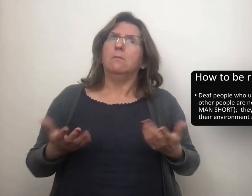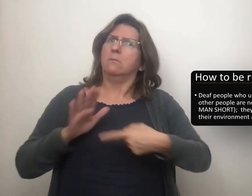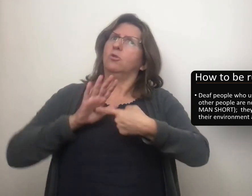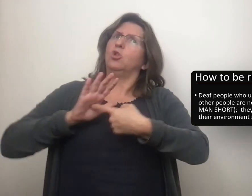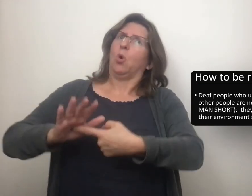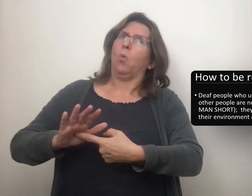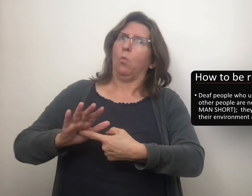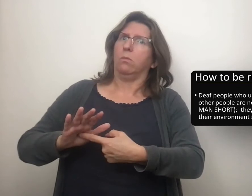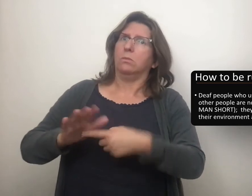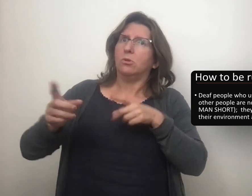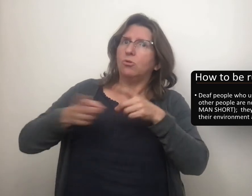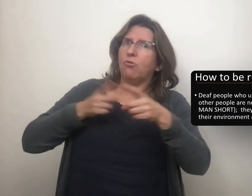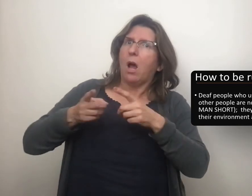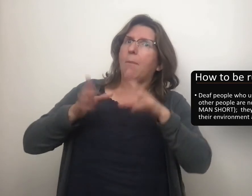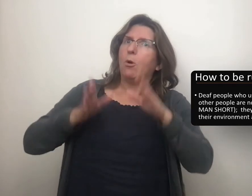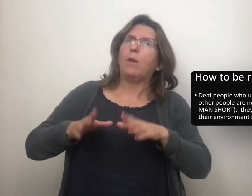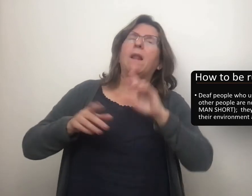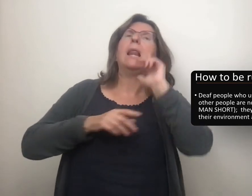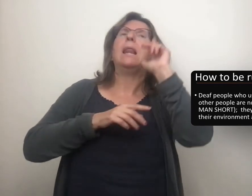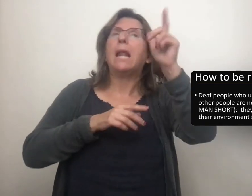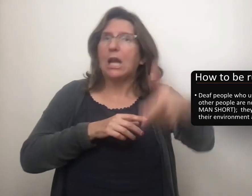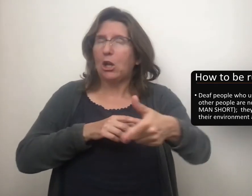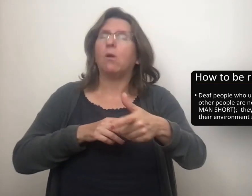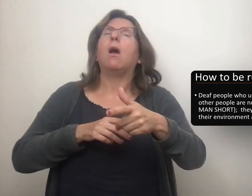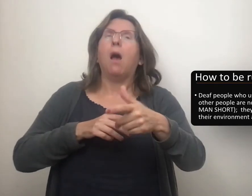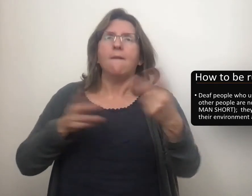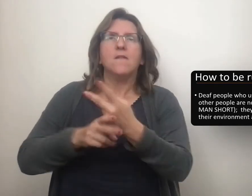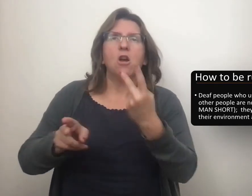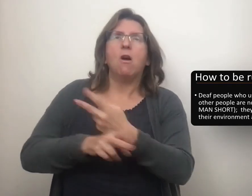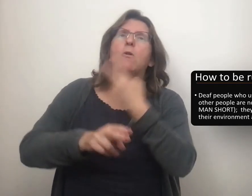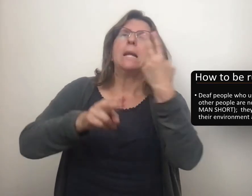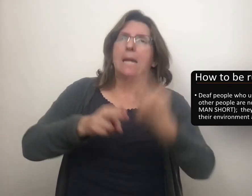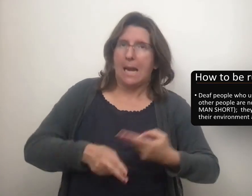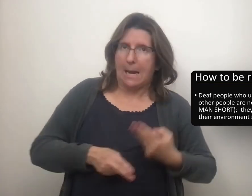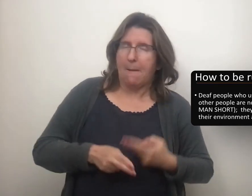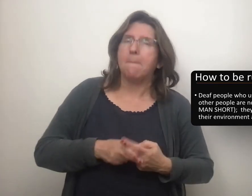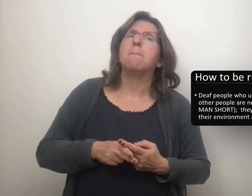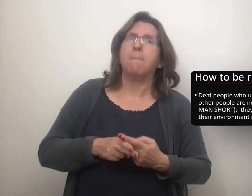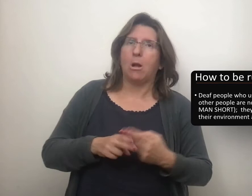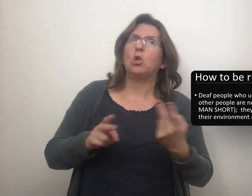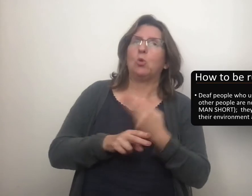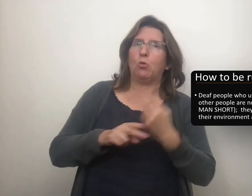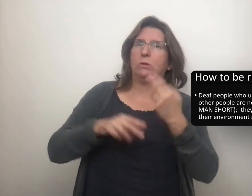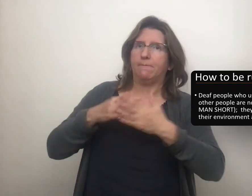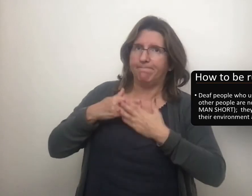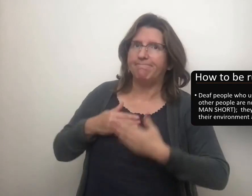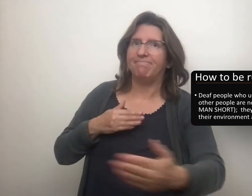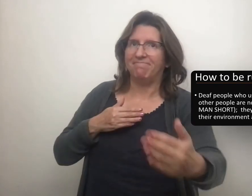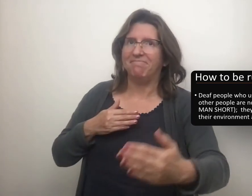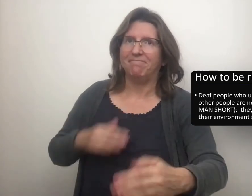These are unambiguous descriptions that help identify the person. Once their name is known, then they will be referred to by